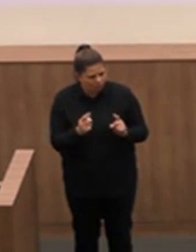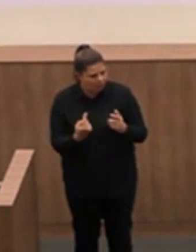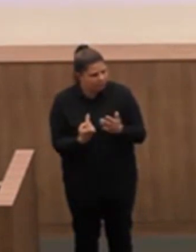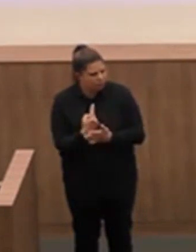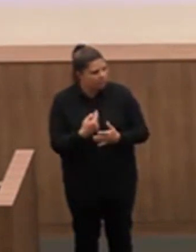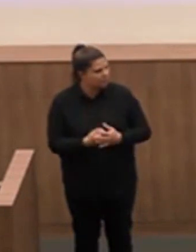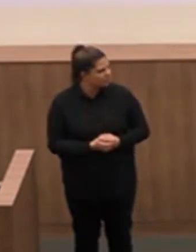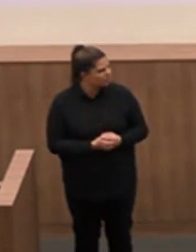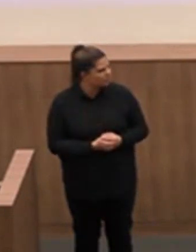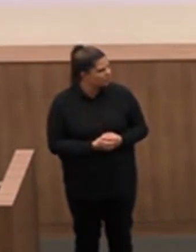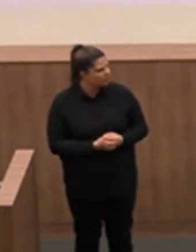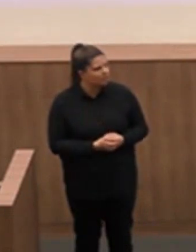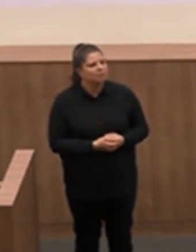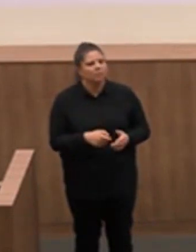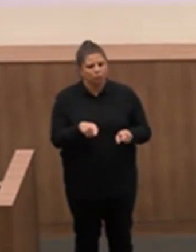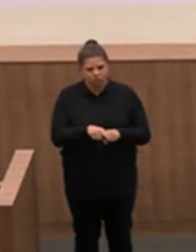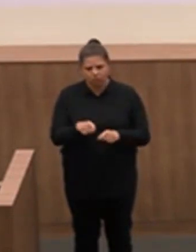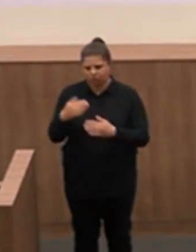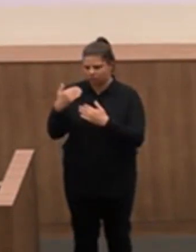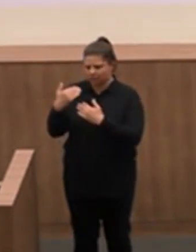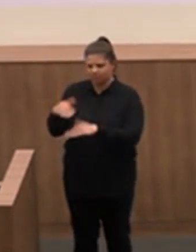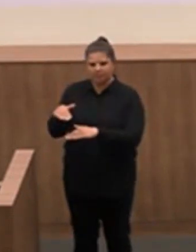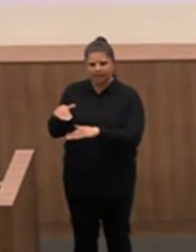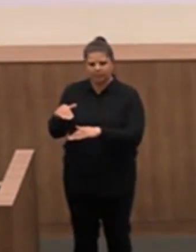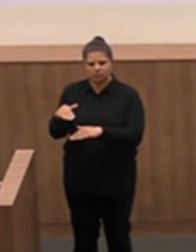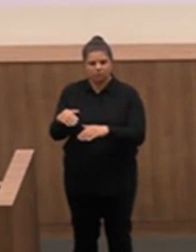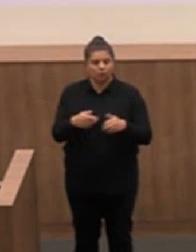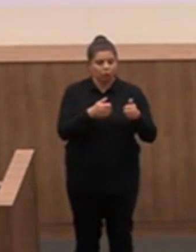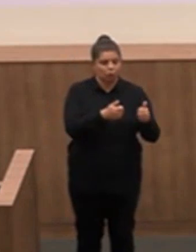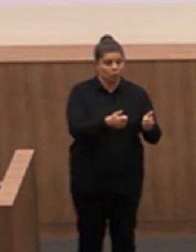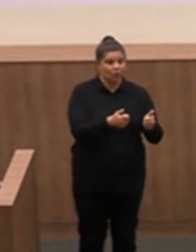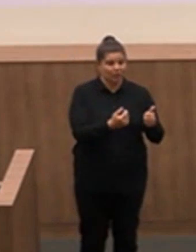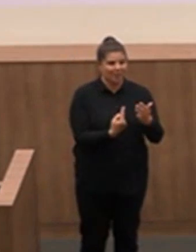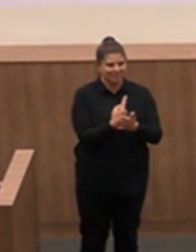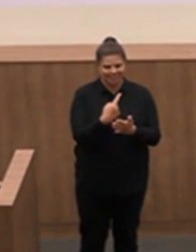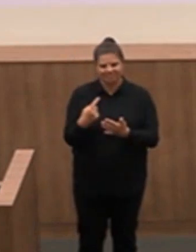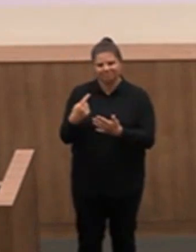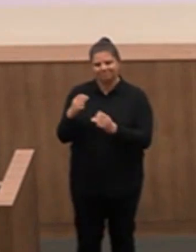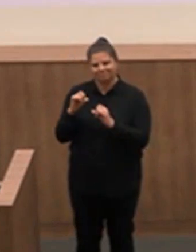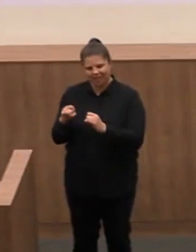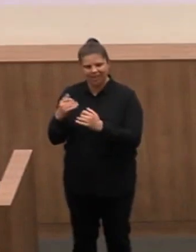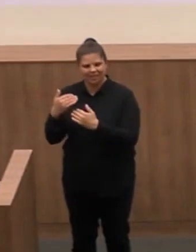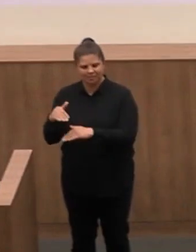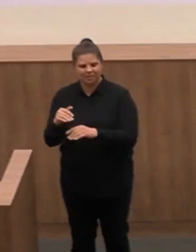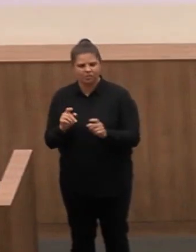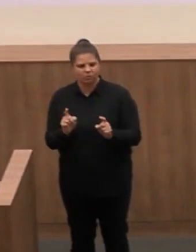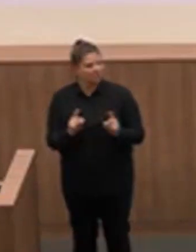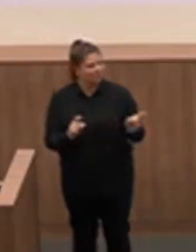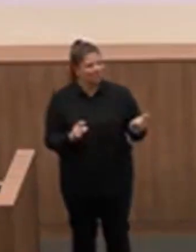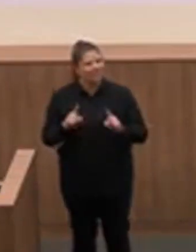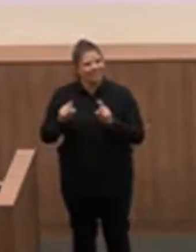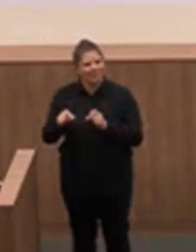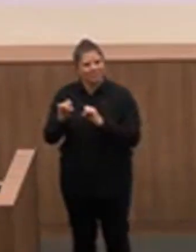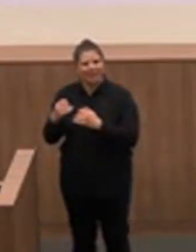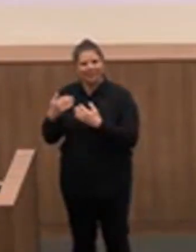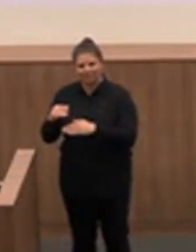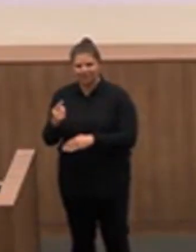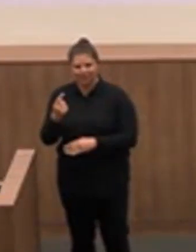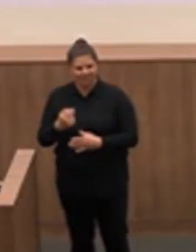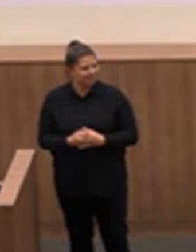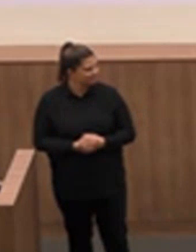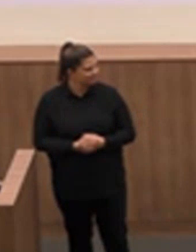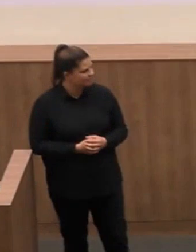need to also identify what the limitations are in that context. I'm going to start with the limitations. Okay. So